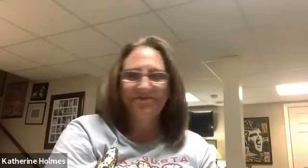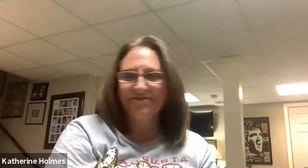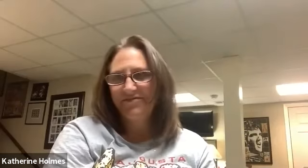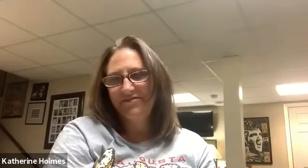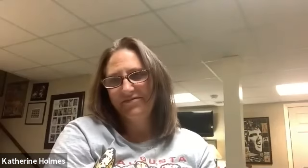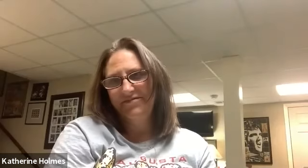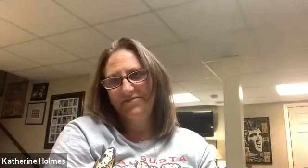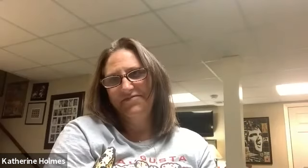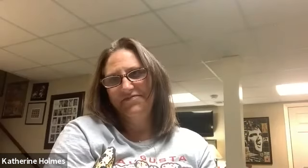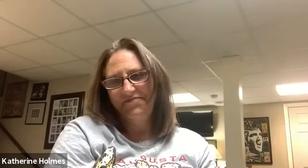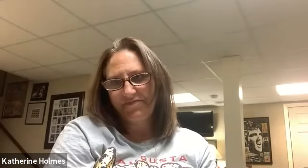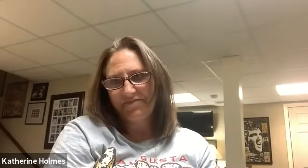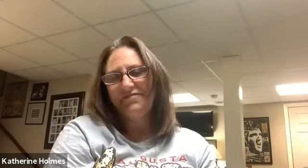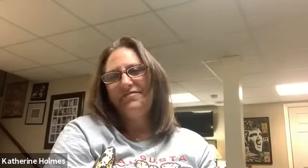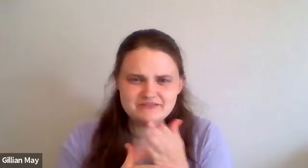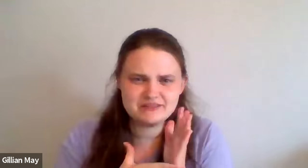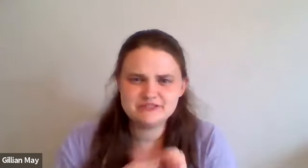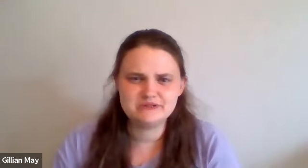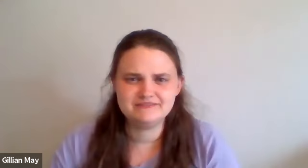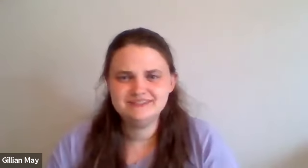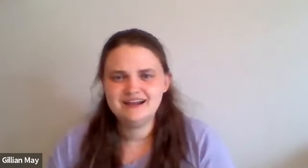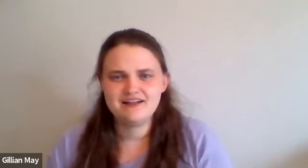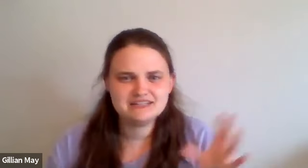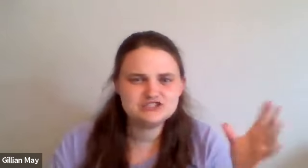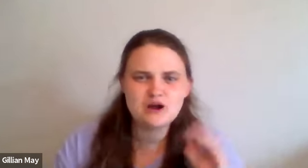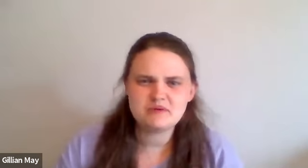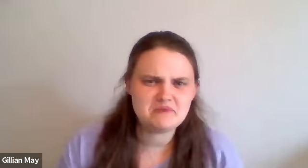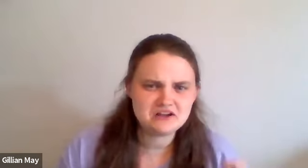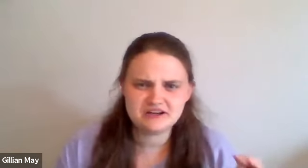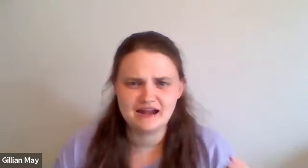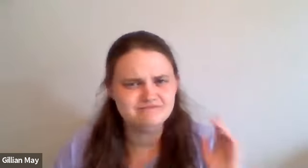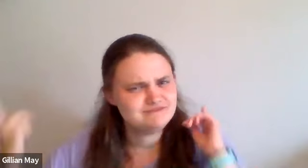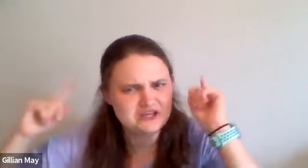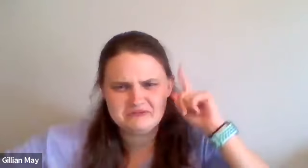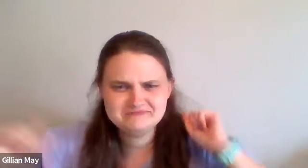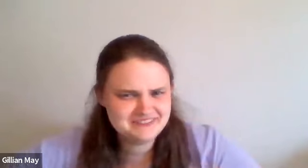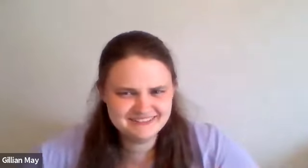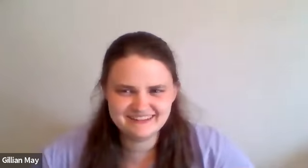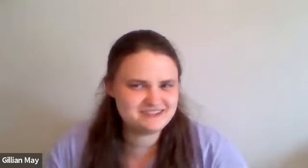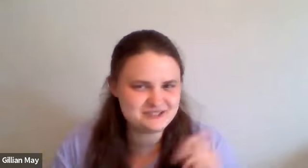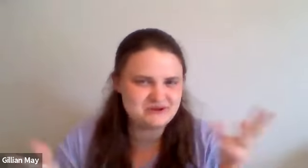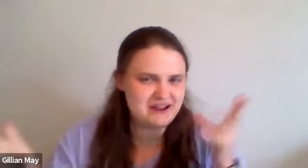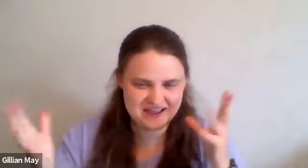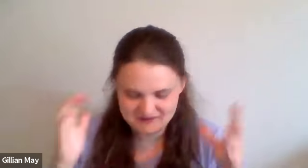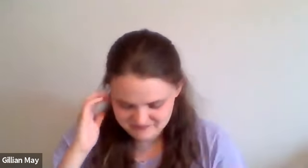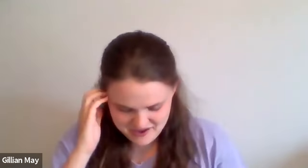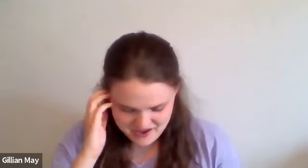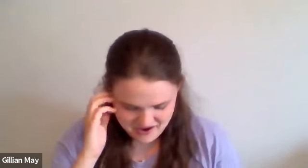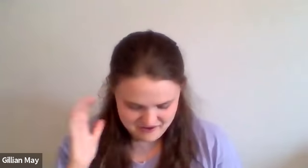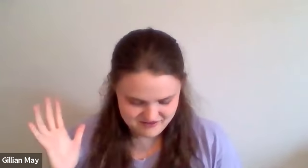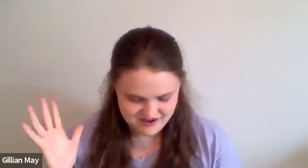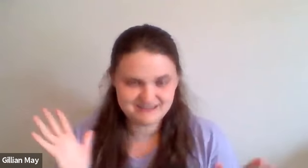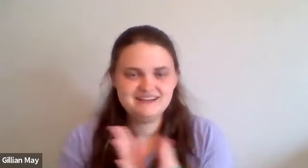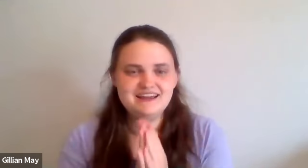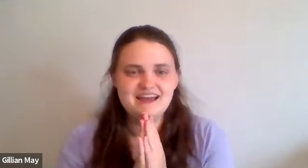1 yes. I like to add kind of in the between. I like to draw, but I'm not good at it. So there's where I am. All right.